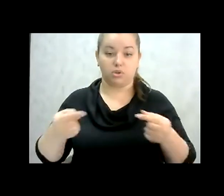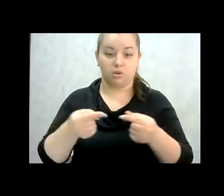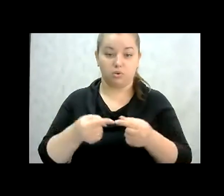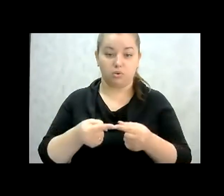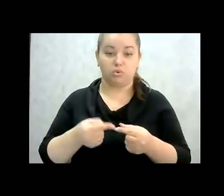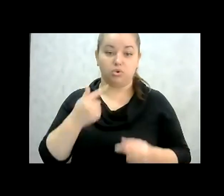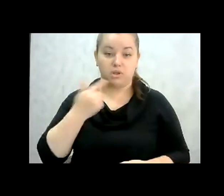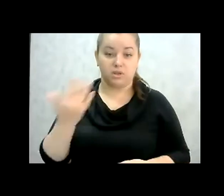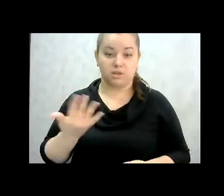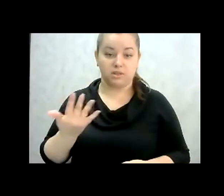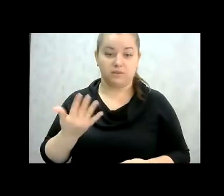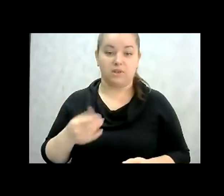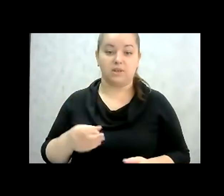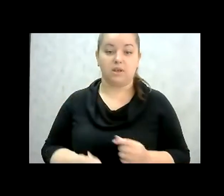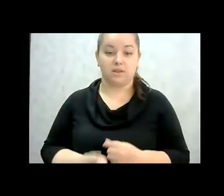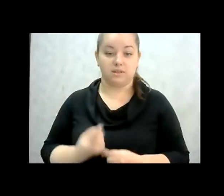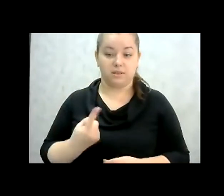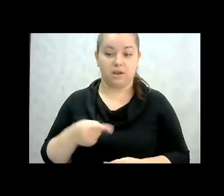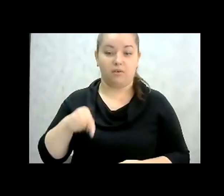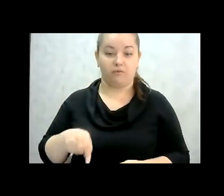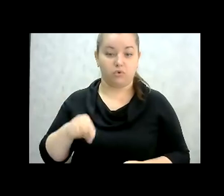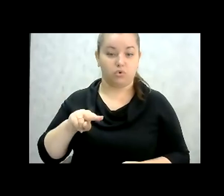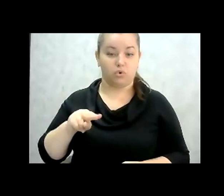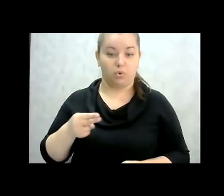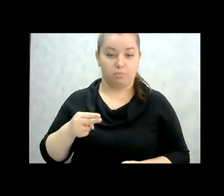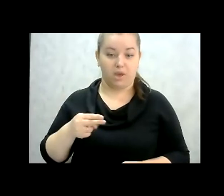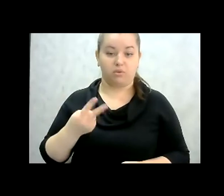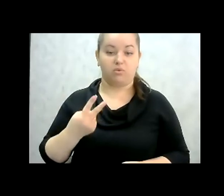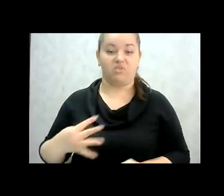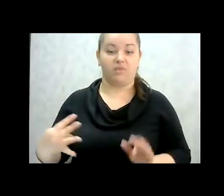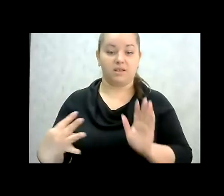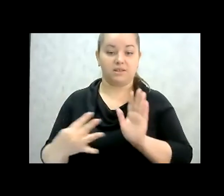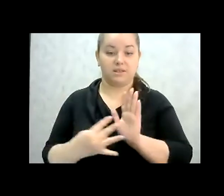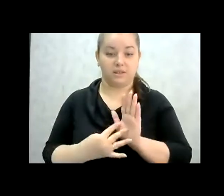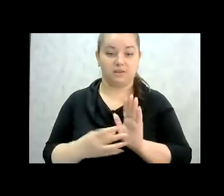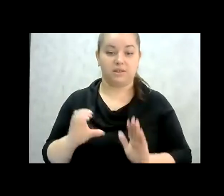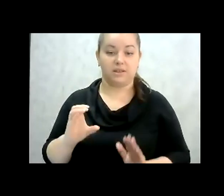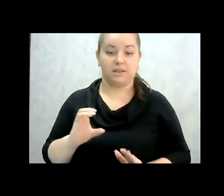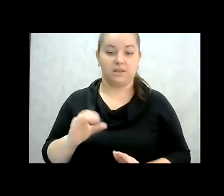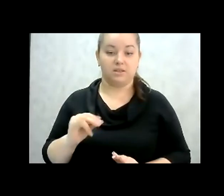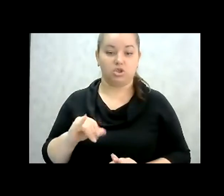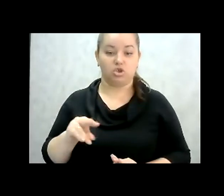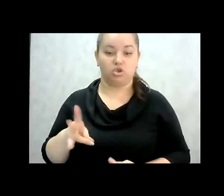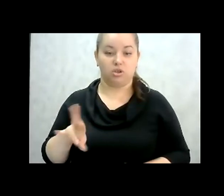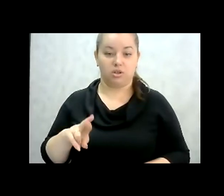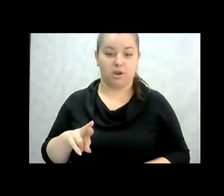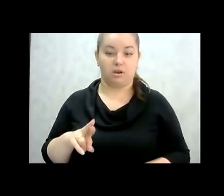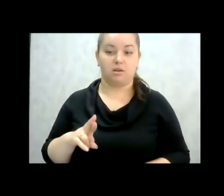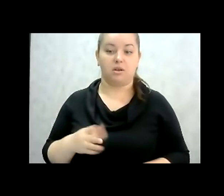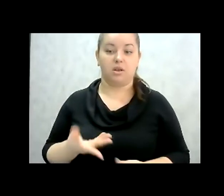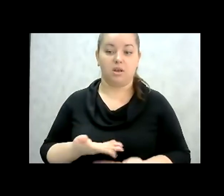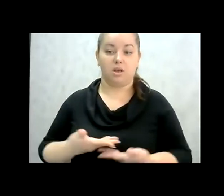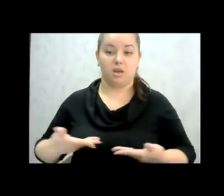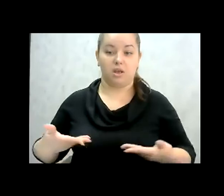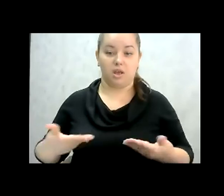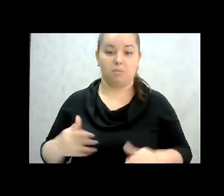will contain the final assessment on the strengths and shortcomings identified by the observation team in the election process, and will contain